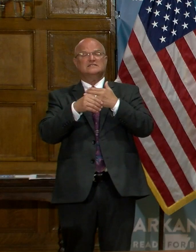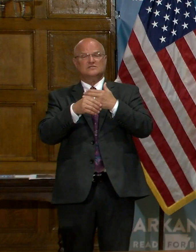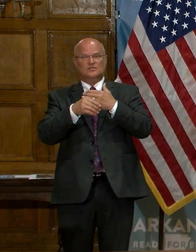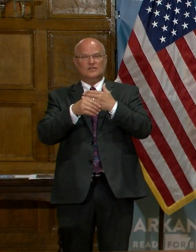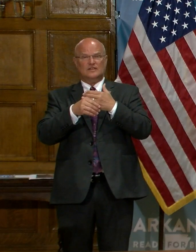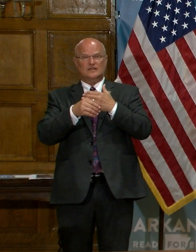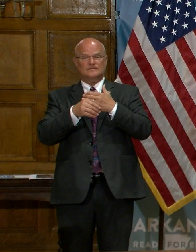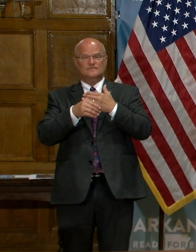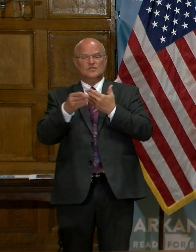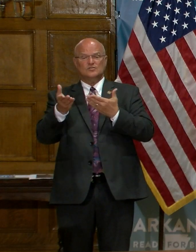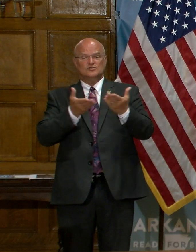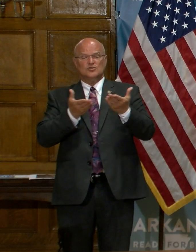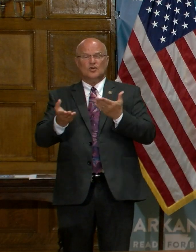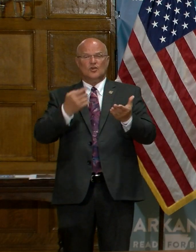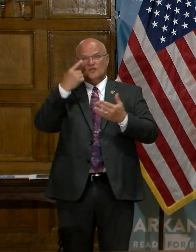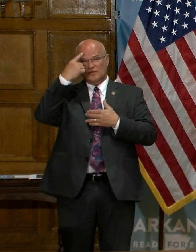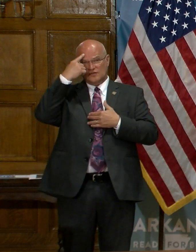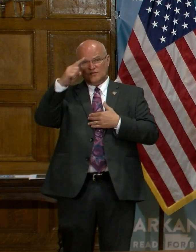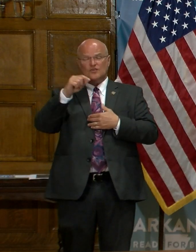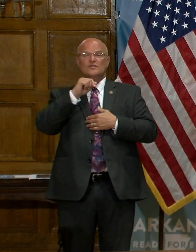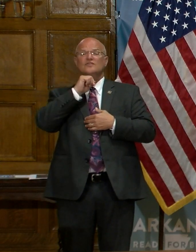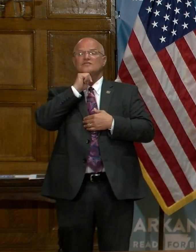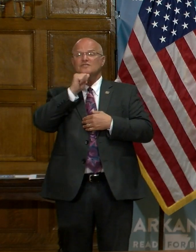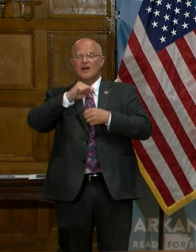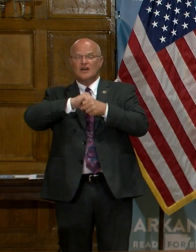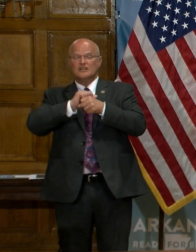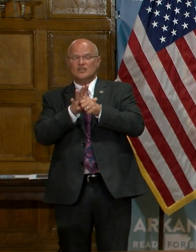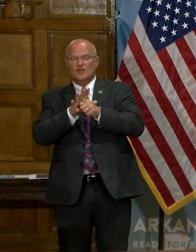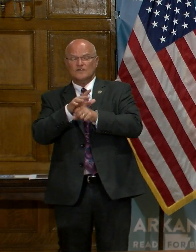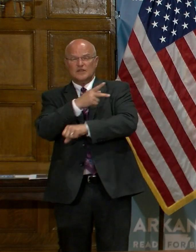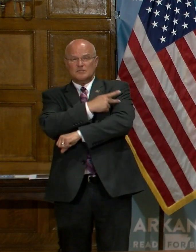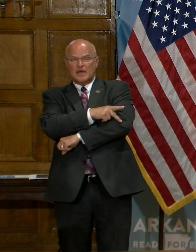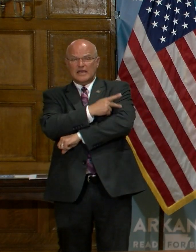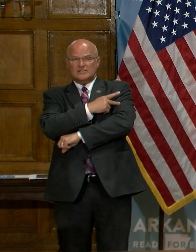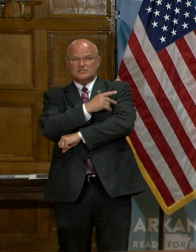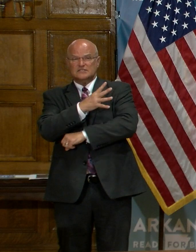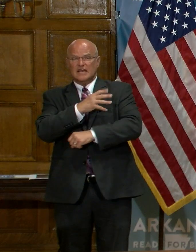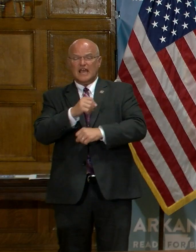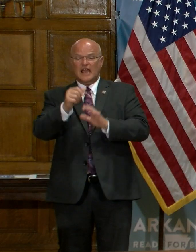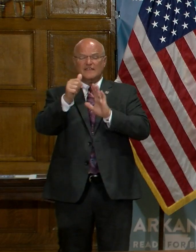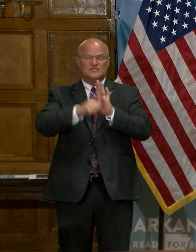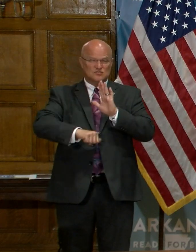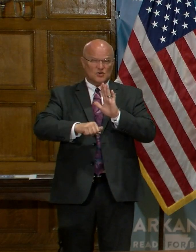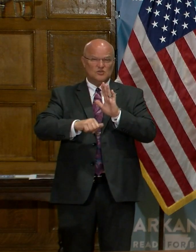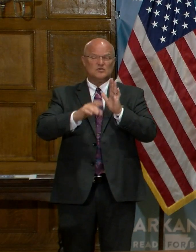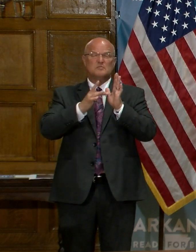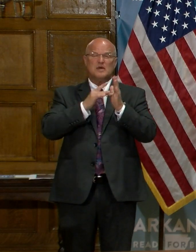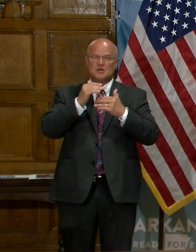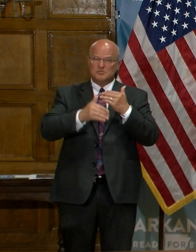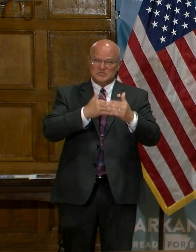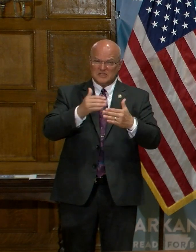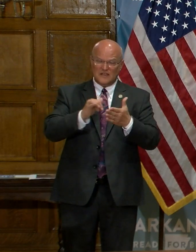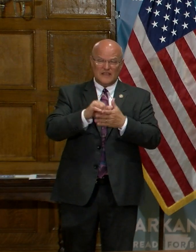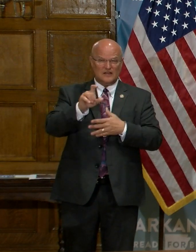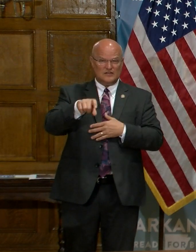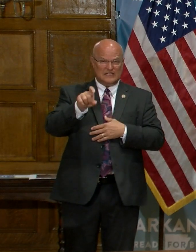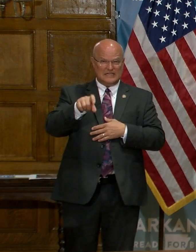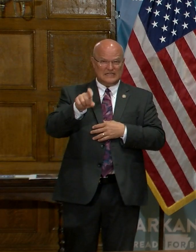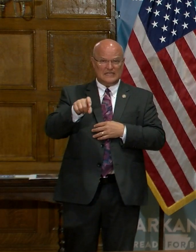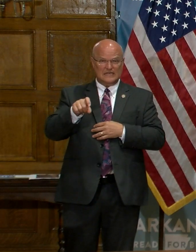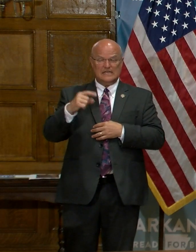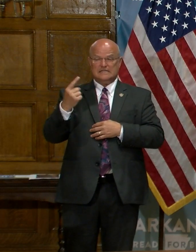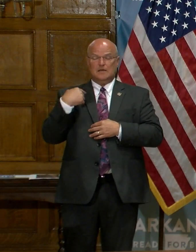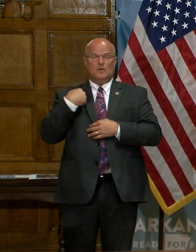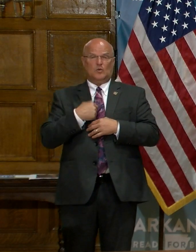additional service to their non-COVID patients and the surgeries and medical procedures that are needed.